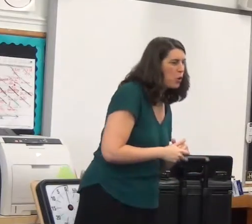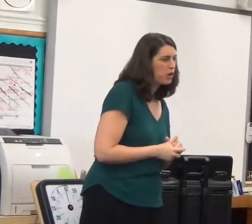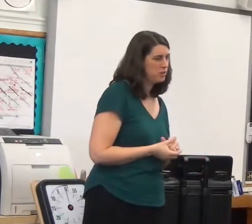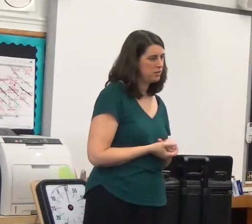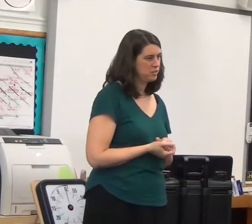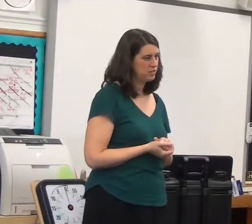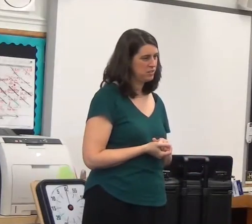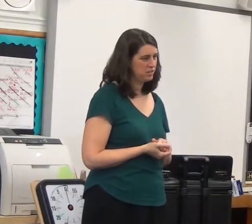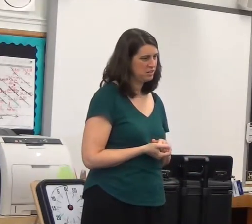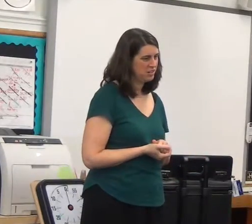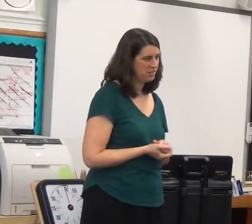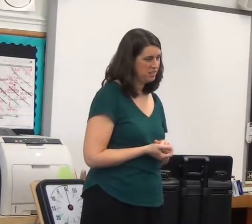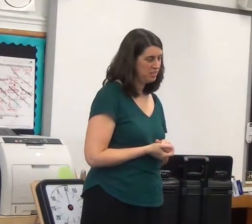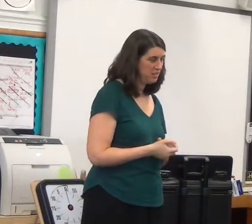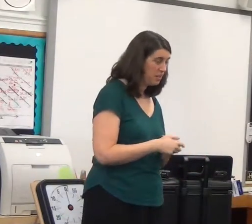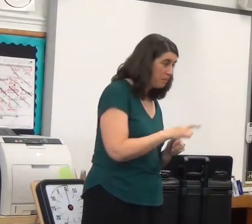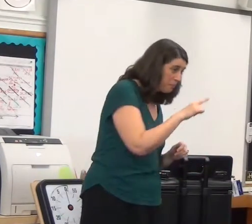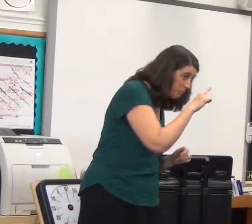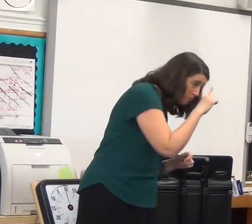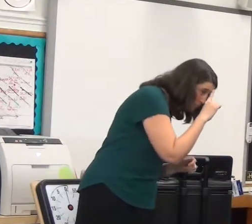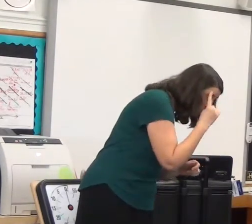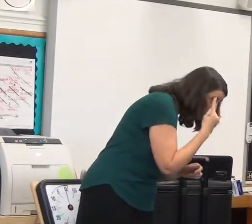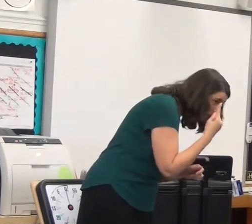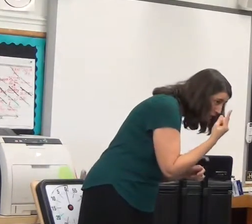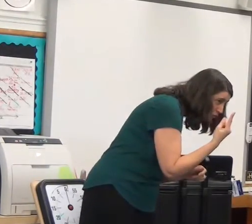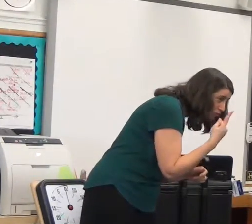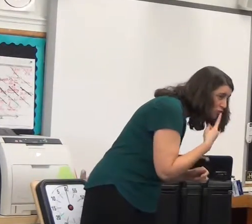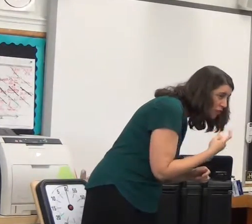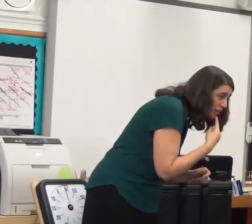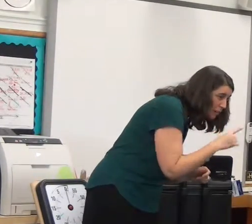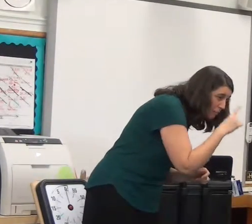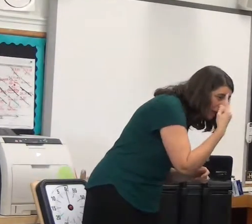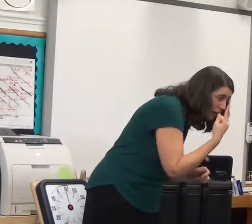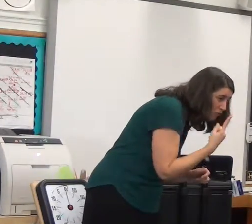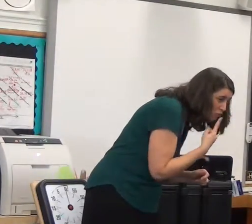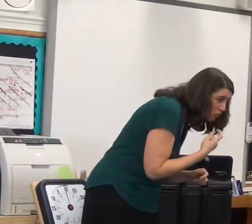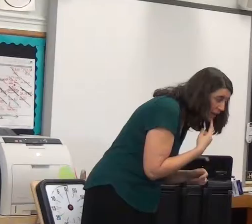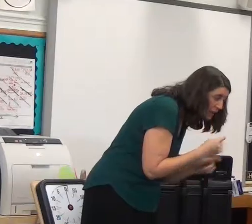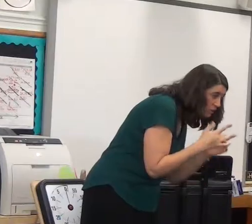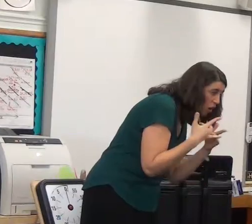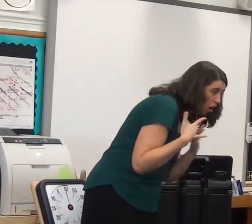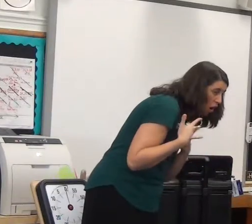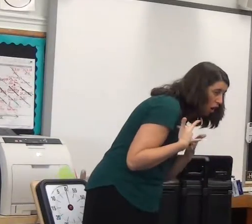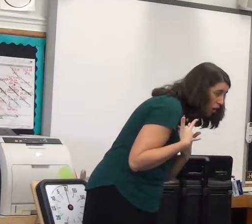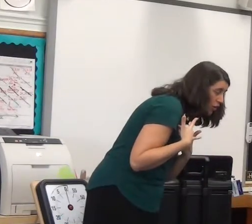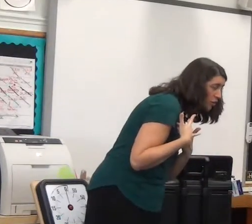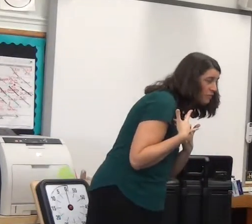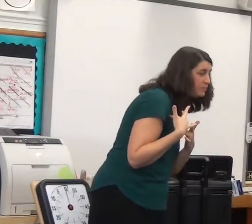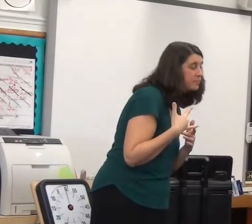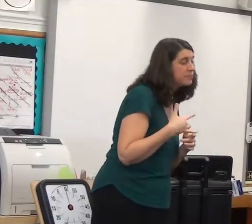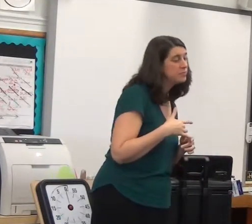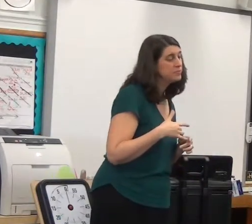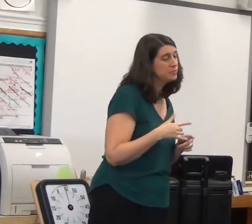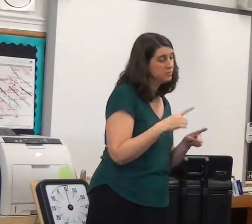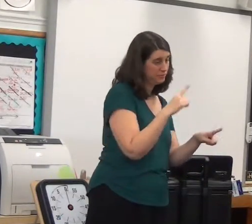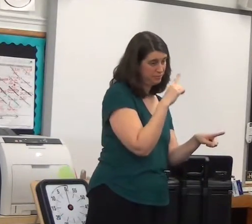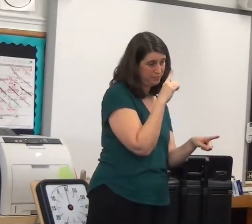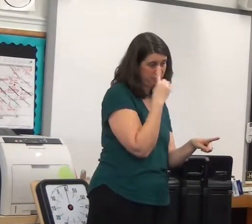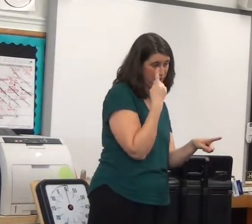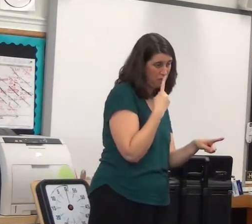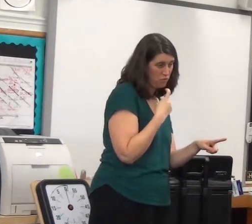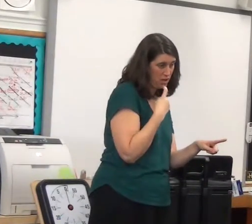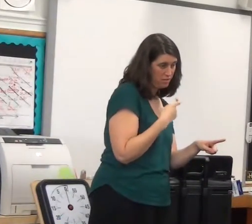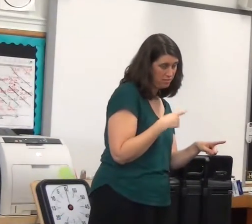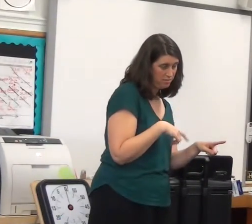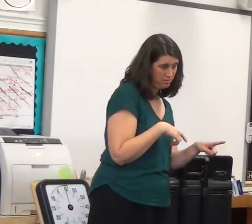Was it 4? A 4? Was it a diamond, a heart? What was it? A 4? A club? A spade?